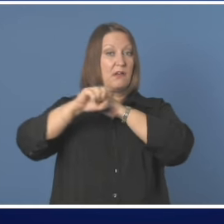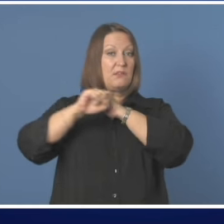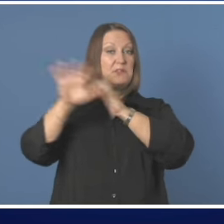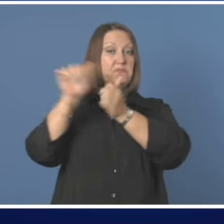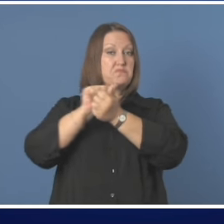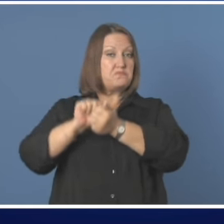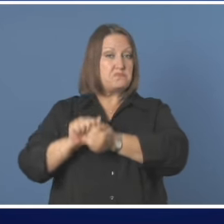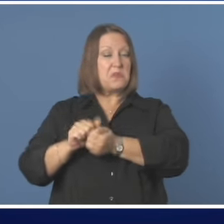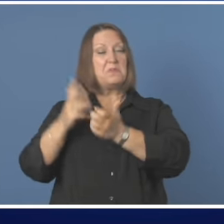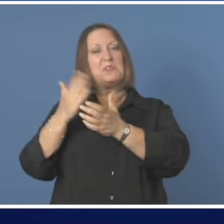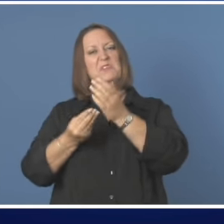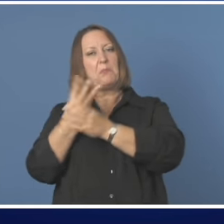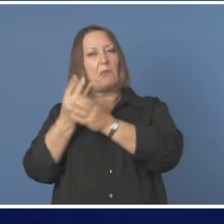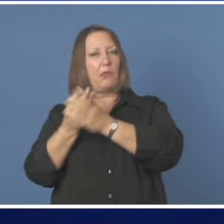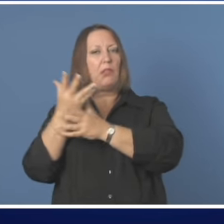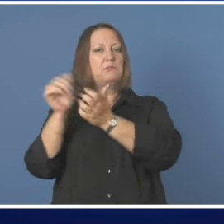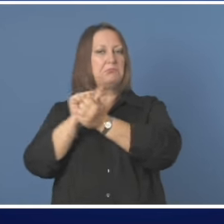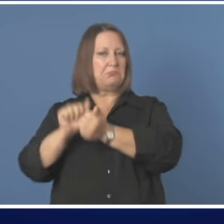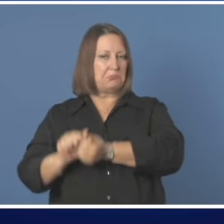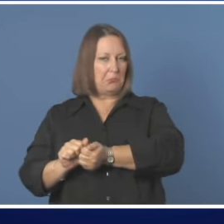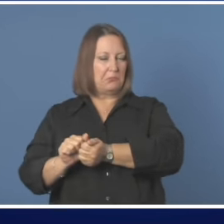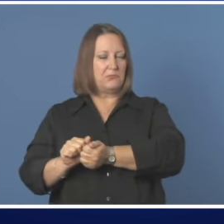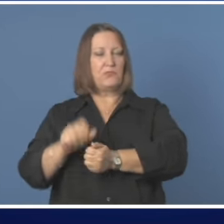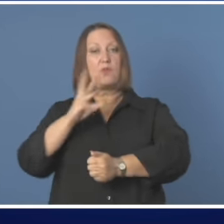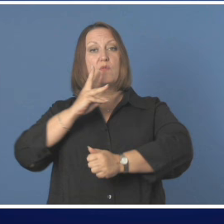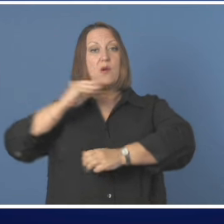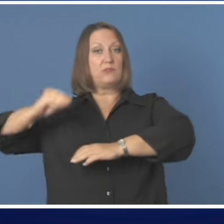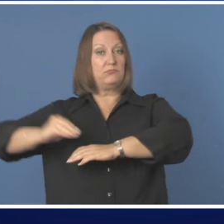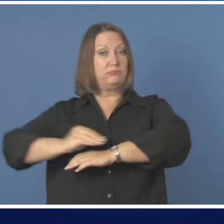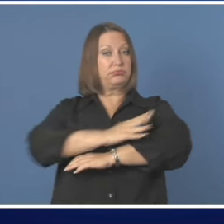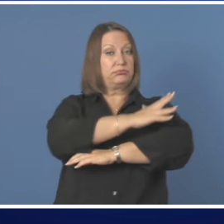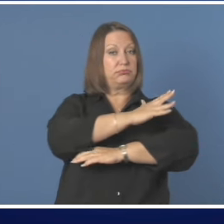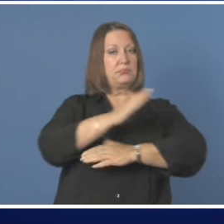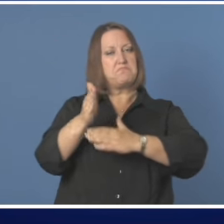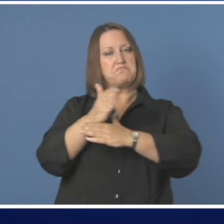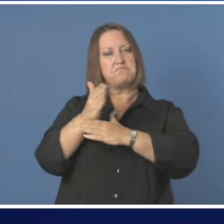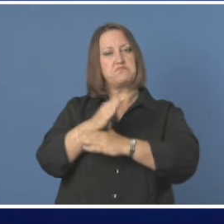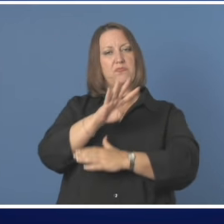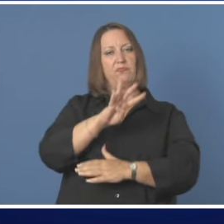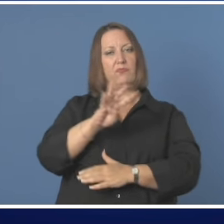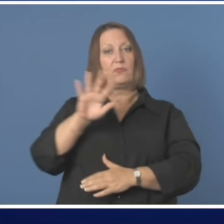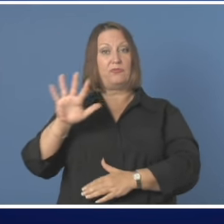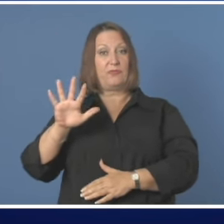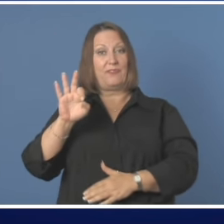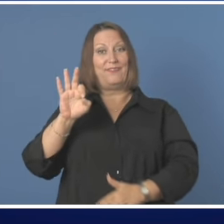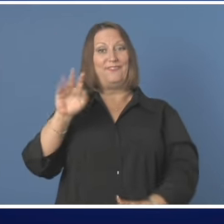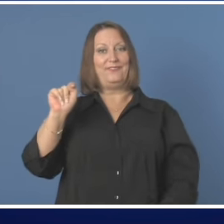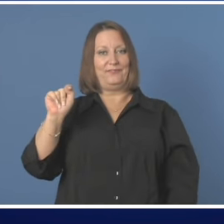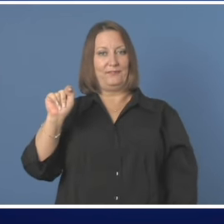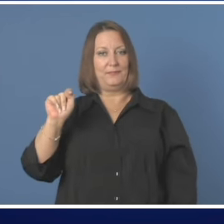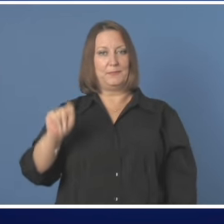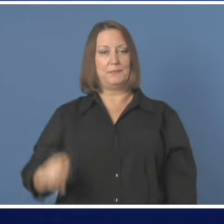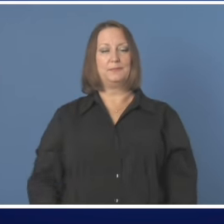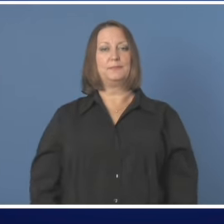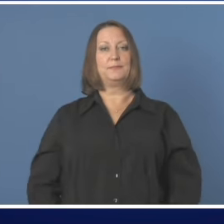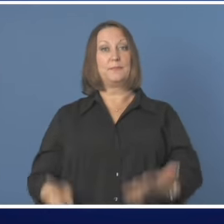signs. Storm surge 4 to 5 feet.